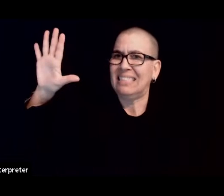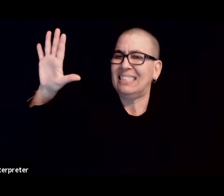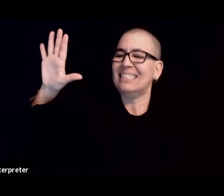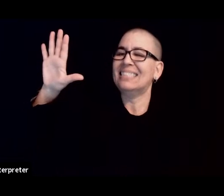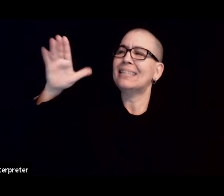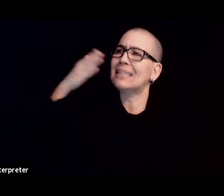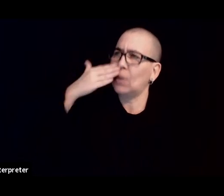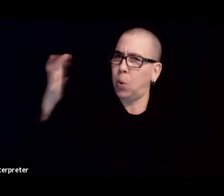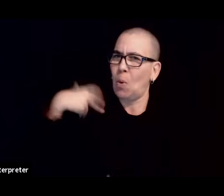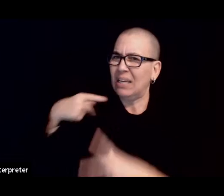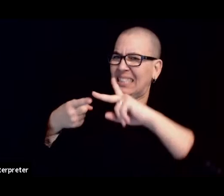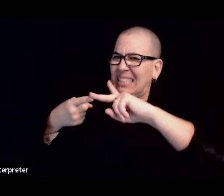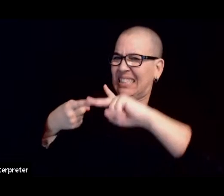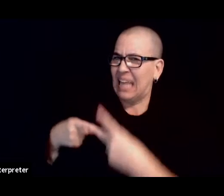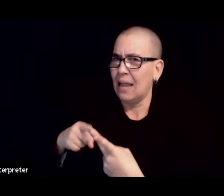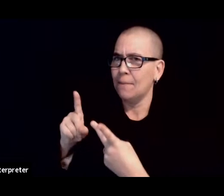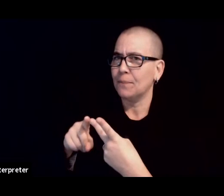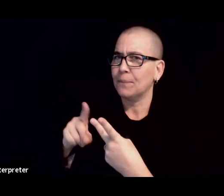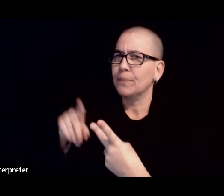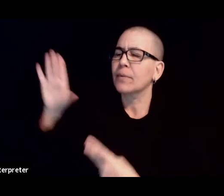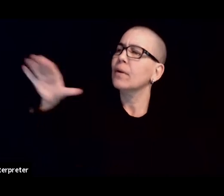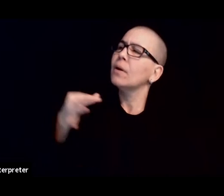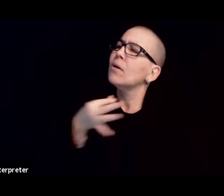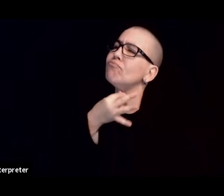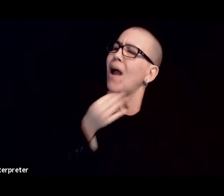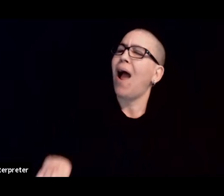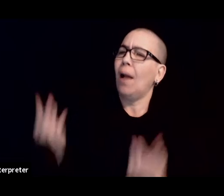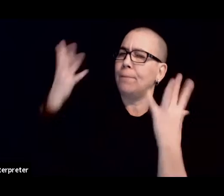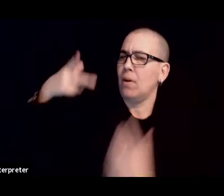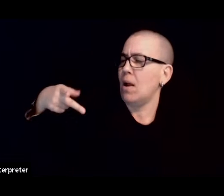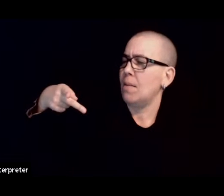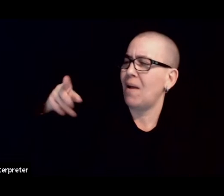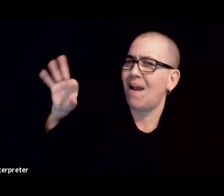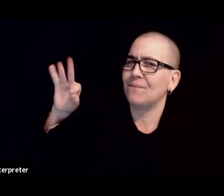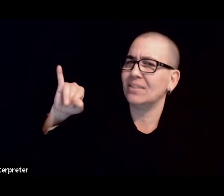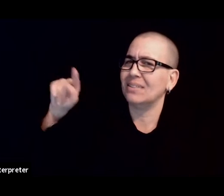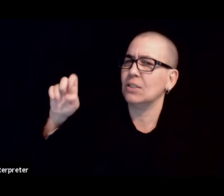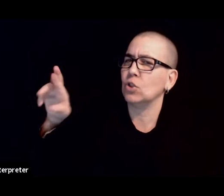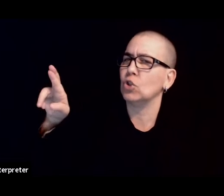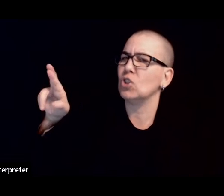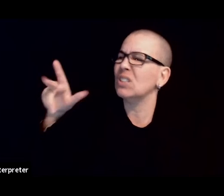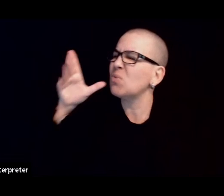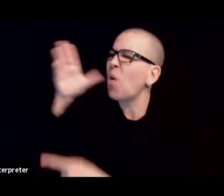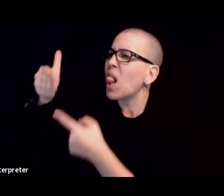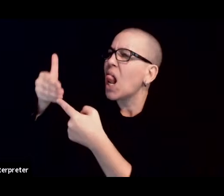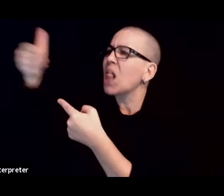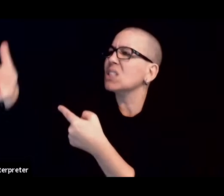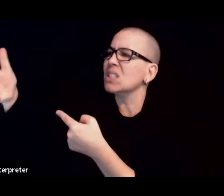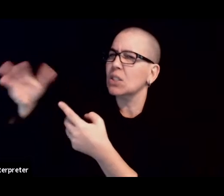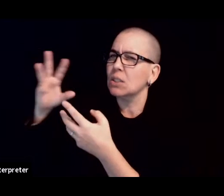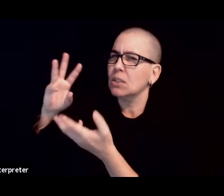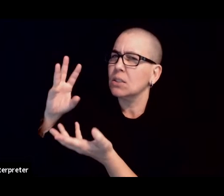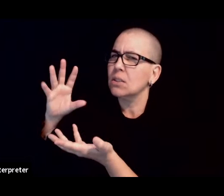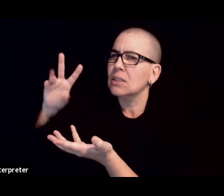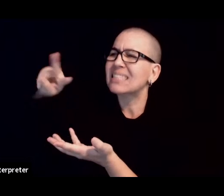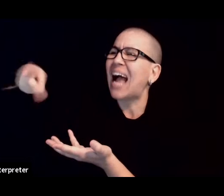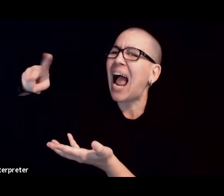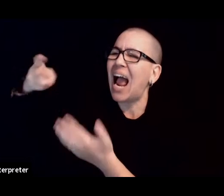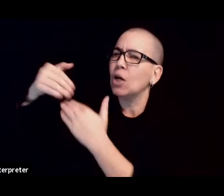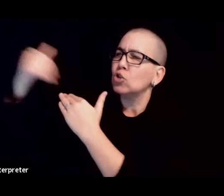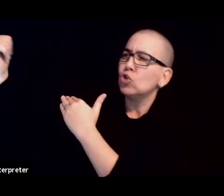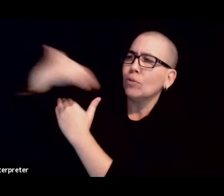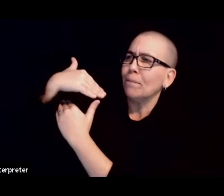to get in some relatively near term, like, I don't want us to get hung up on second shipment versus third shipment and